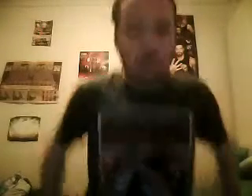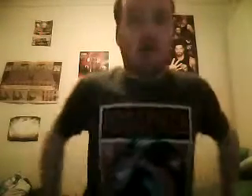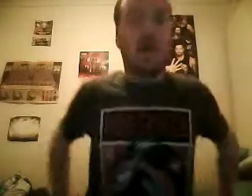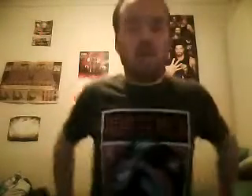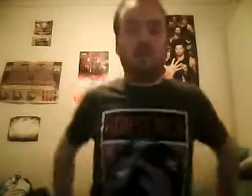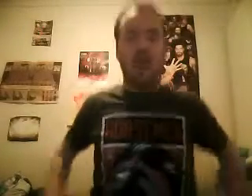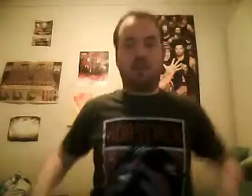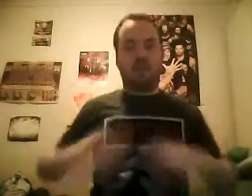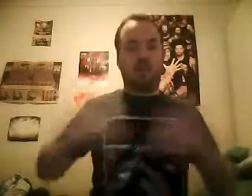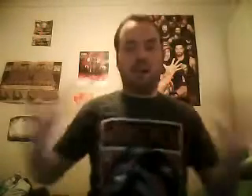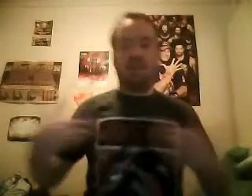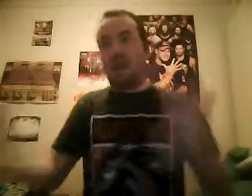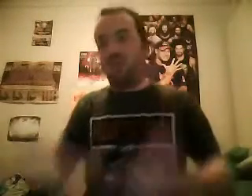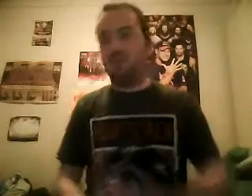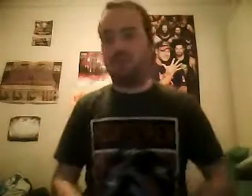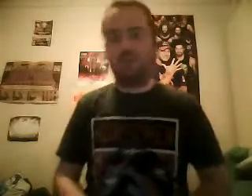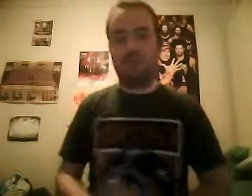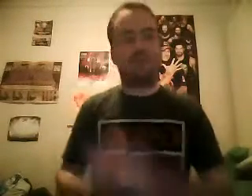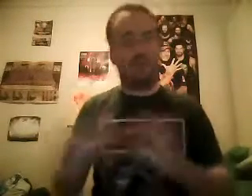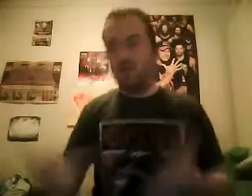I don't like Charlotte having Ric Flair's gimmick,